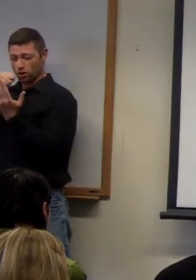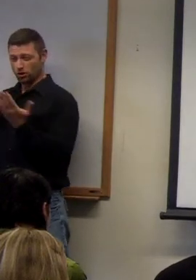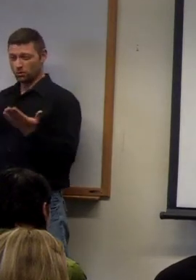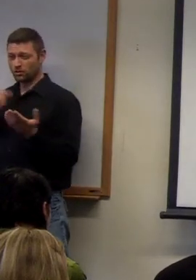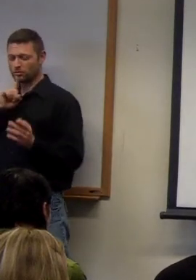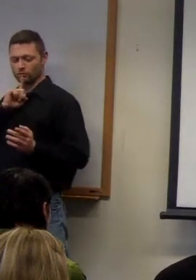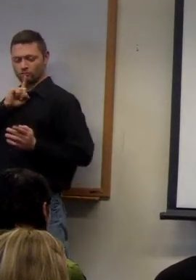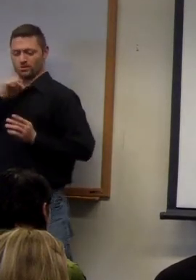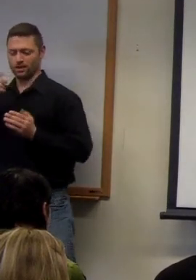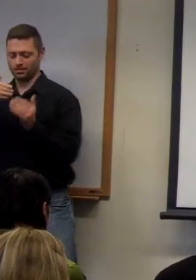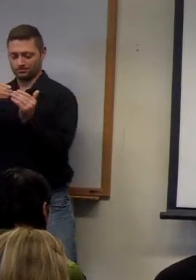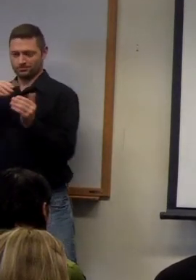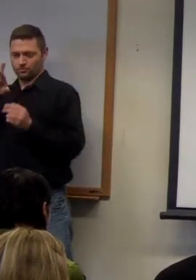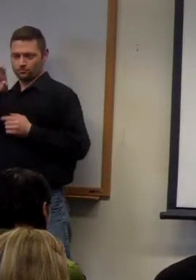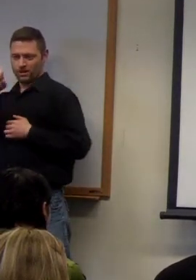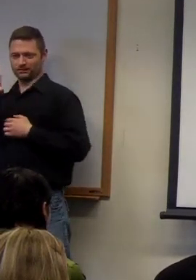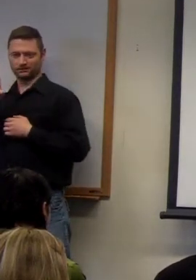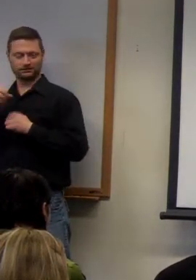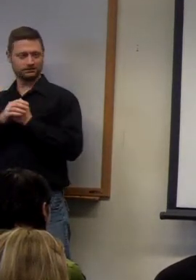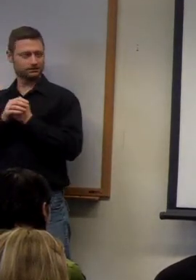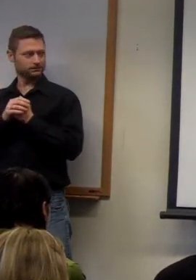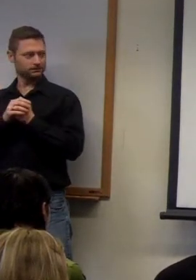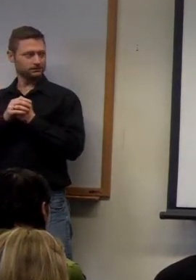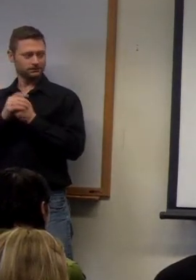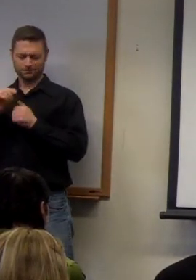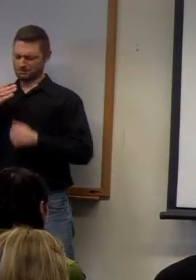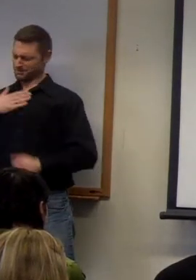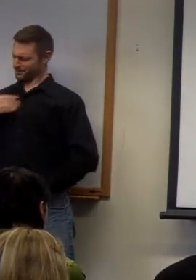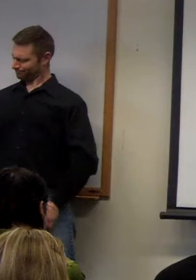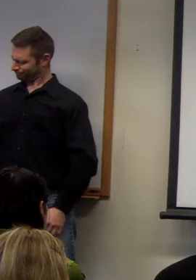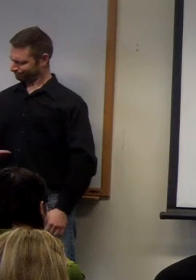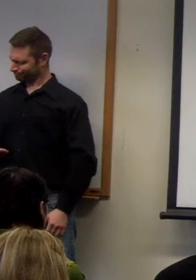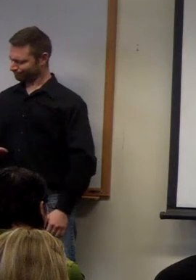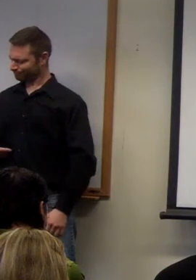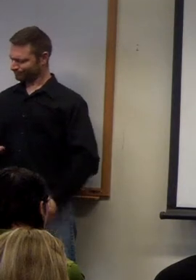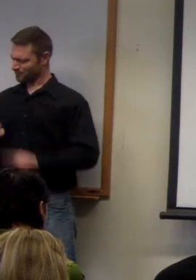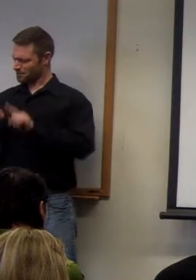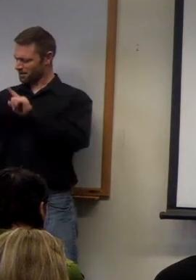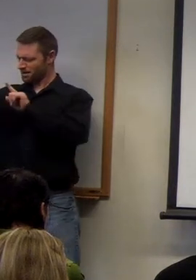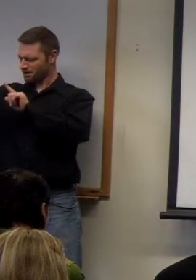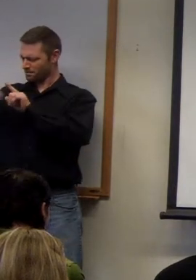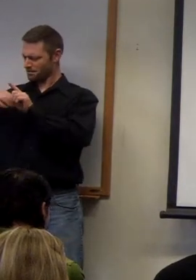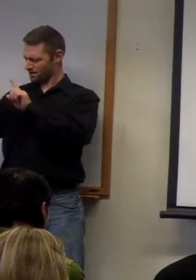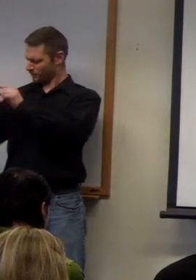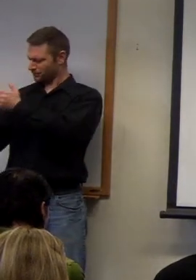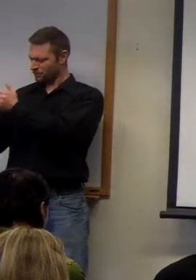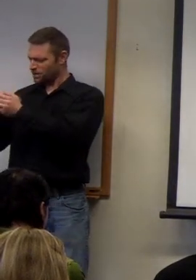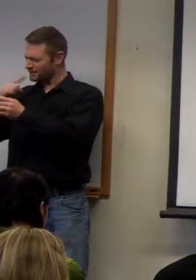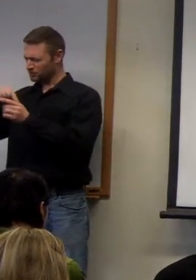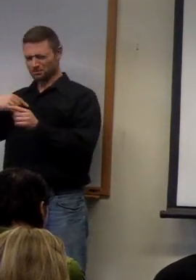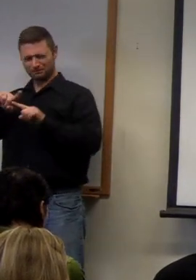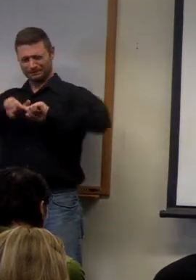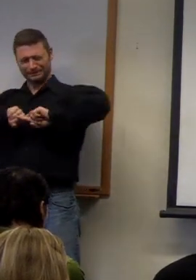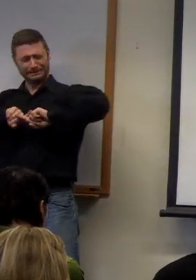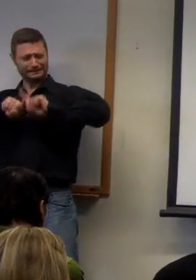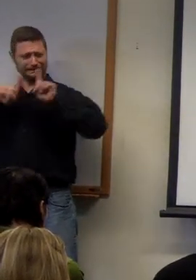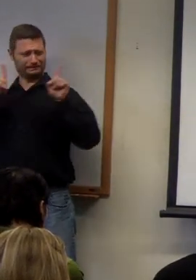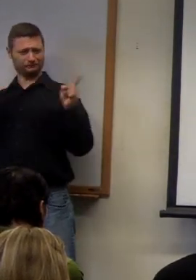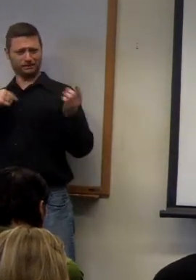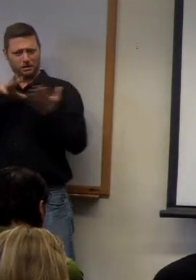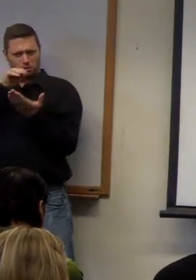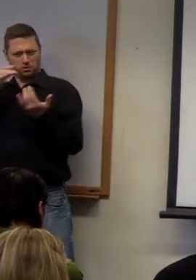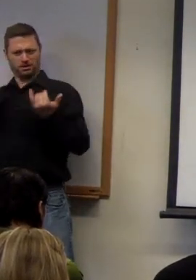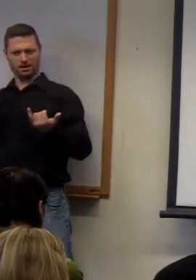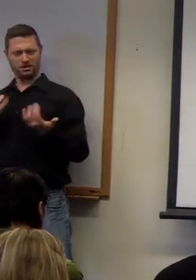country. And my first instinct is, but they told me this. They told me this other thing. And so I